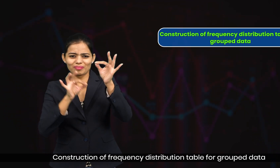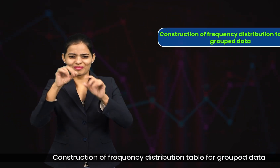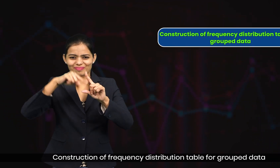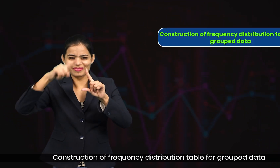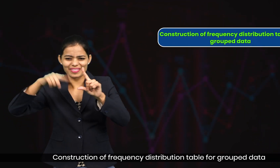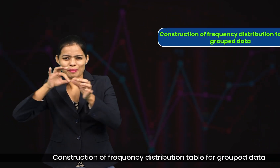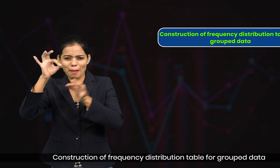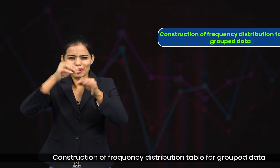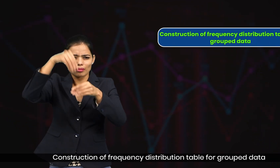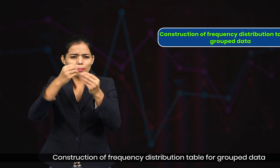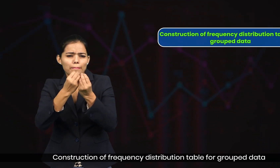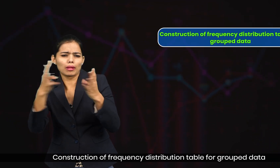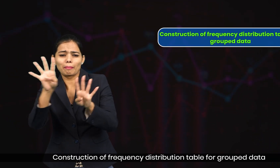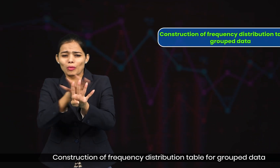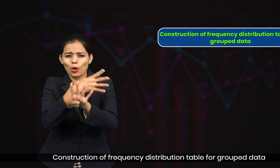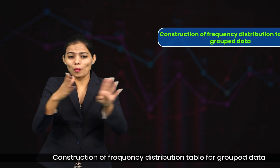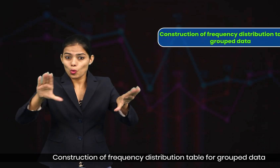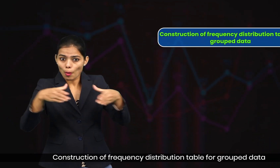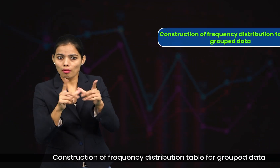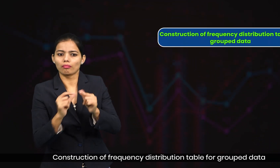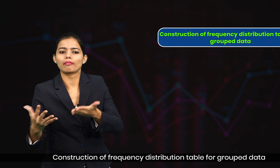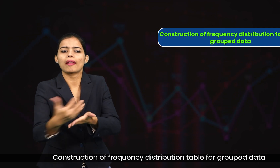Construction of frequency distribution table for group data.